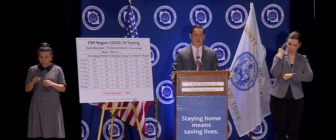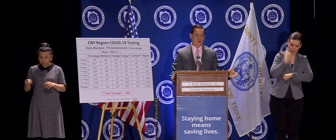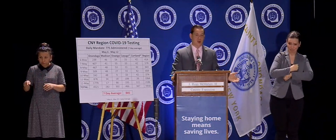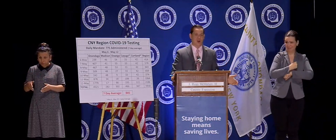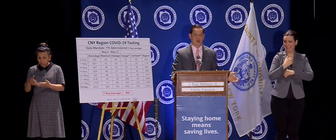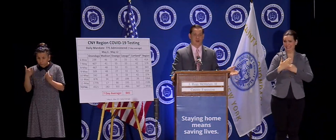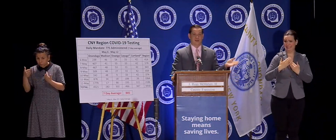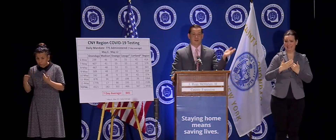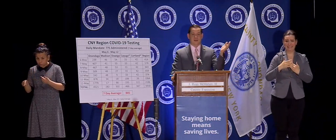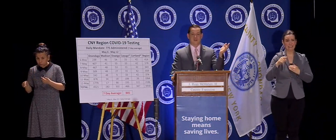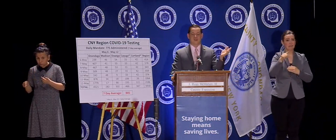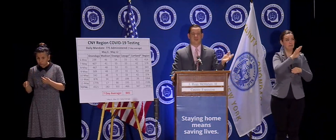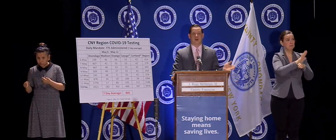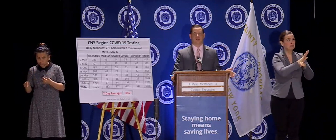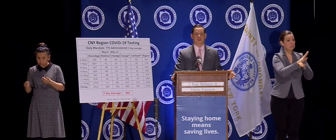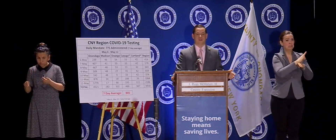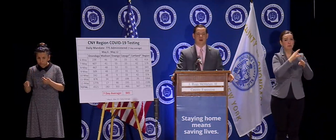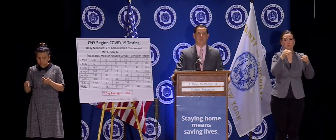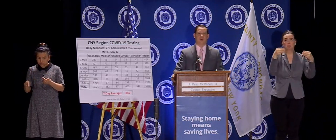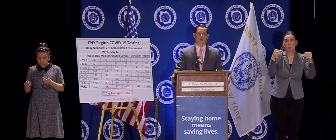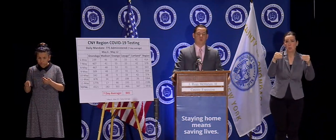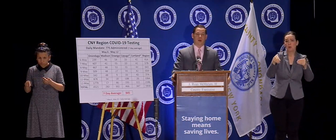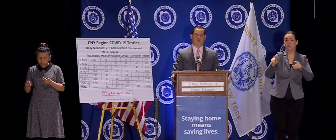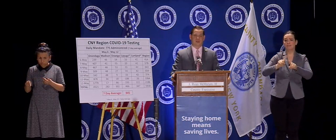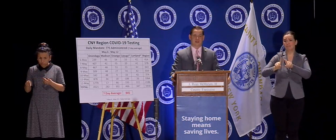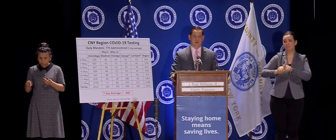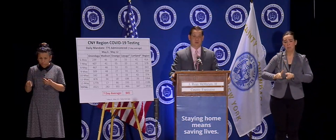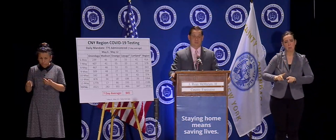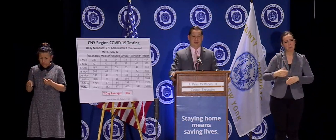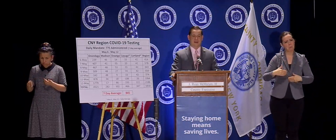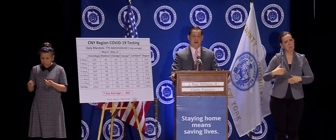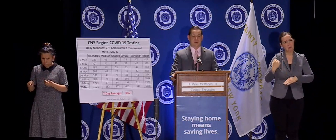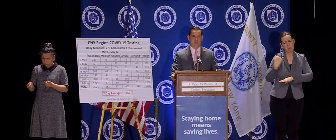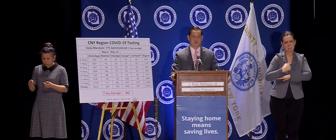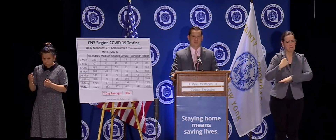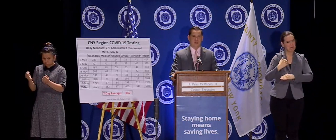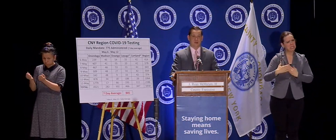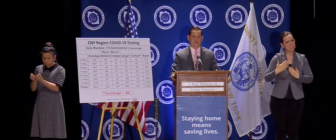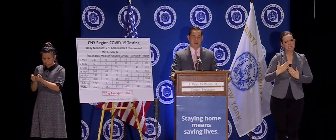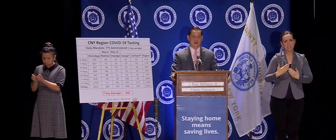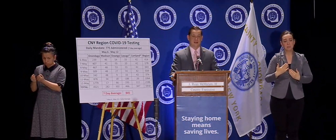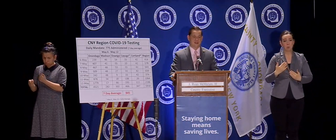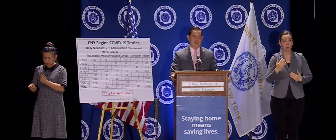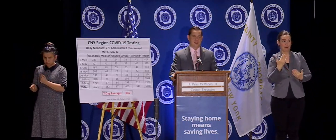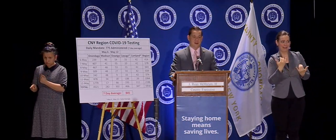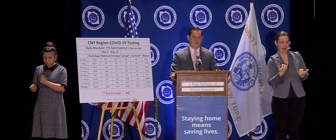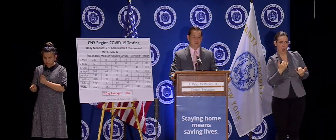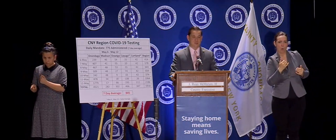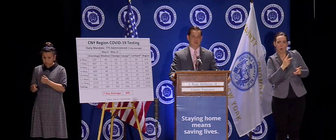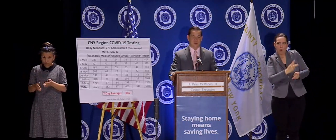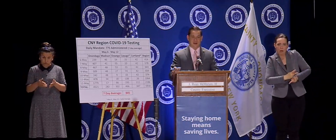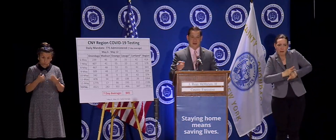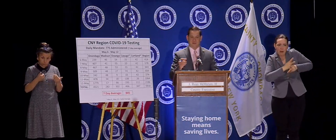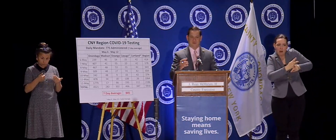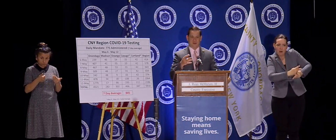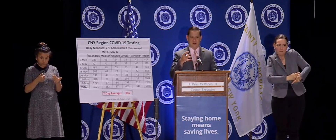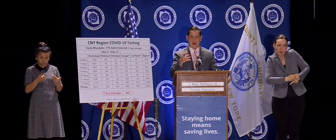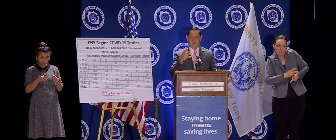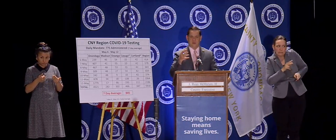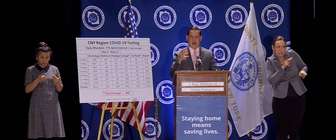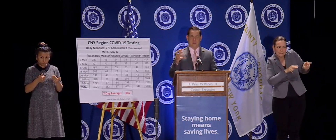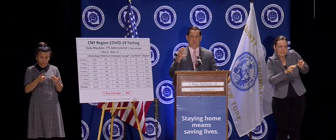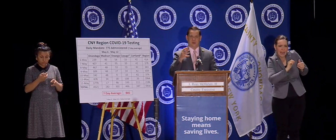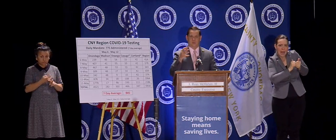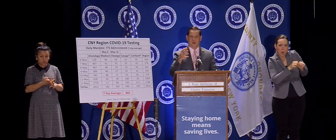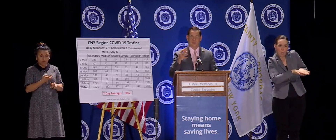down. It's very hard to start things up when you're dealing with a pandemic, with a virus that you then have to figure out